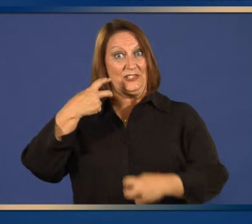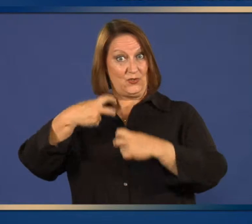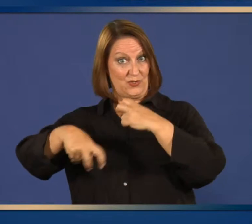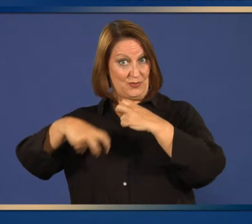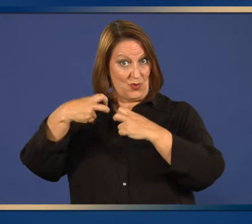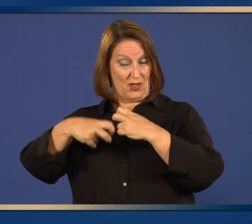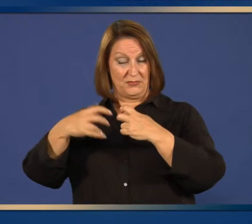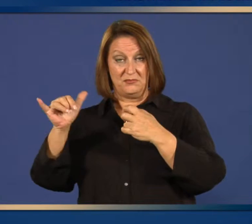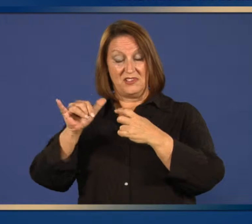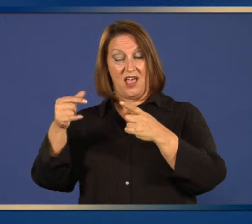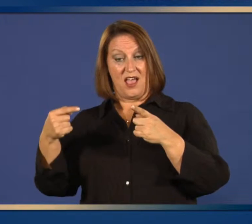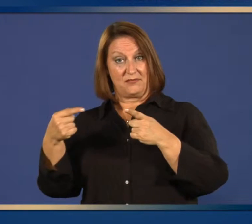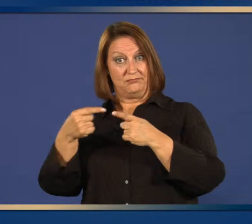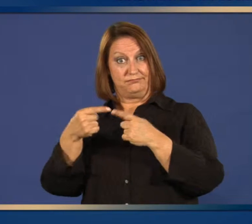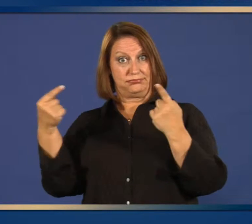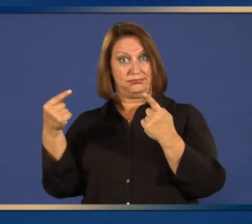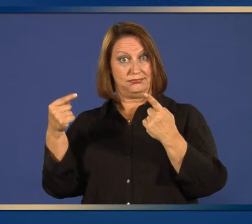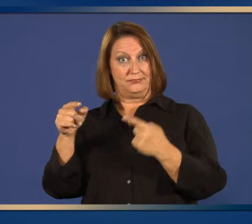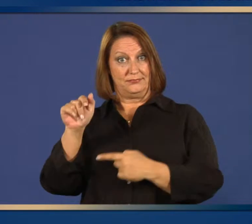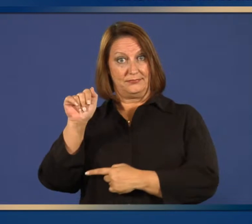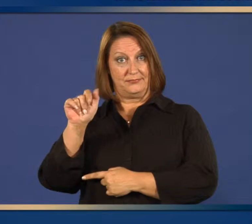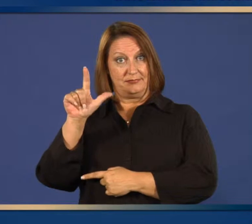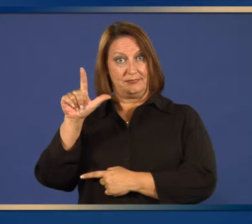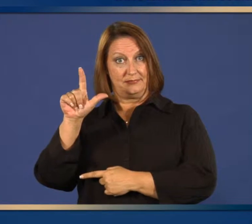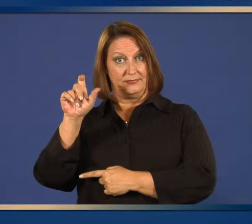Severe problems.